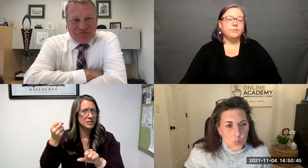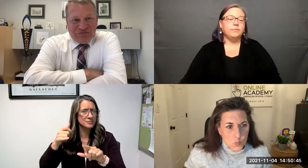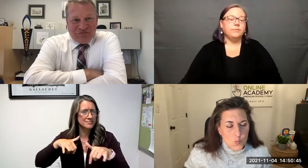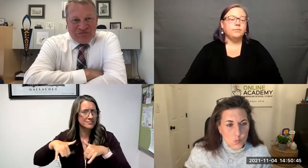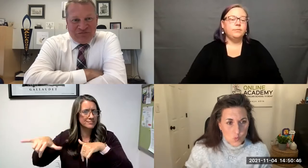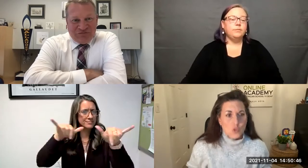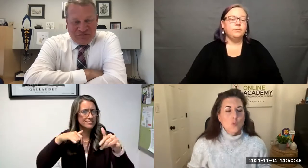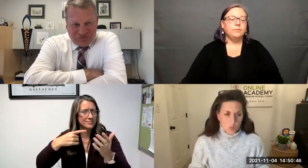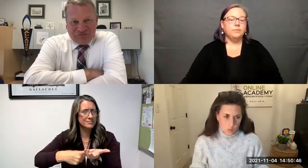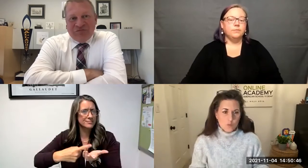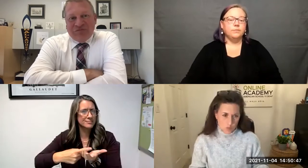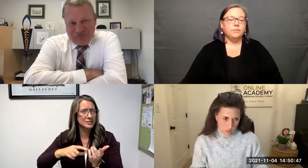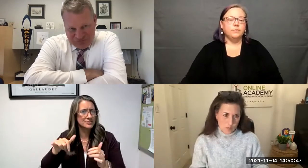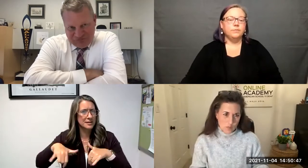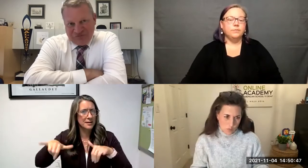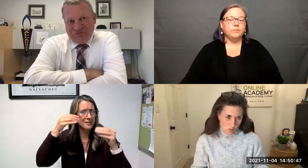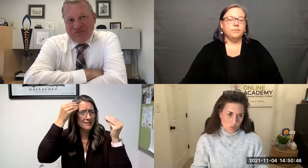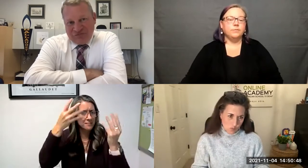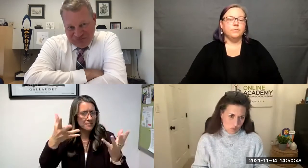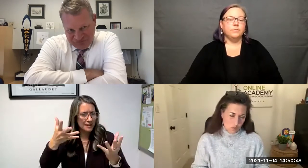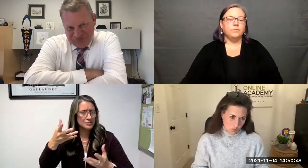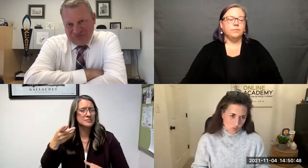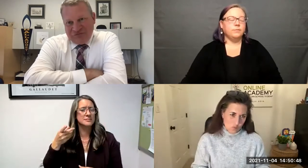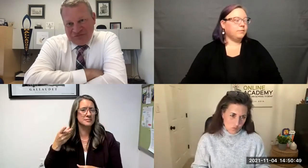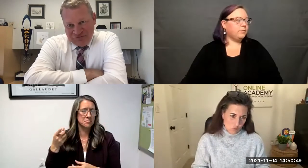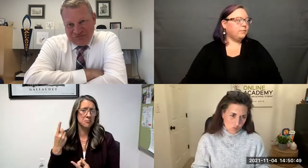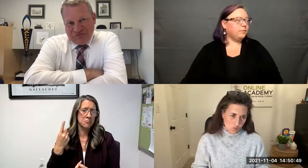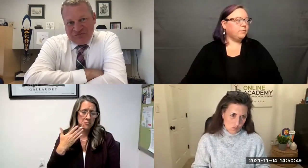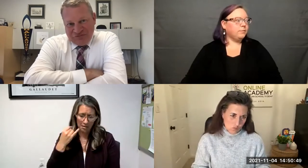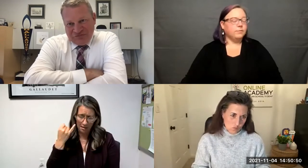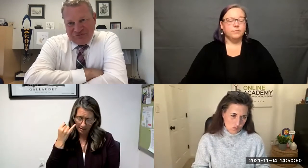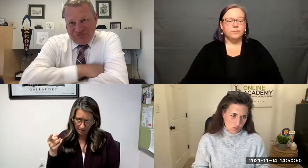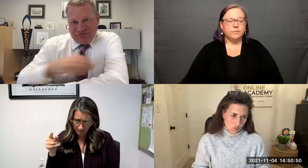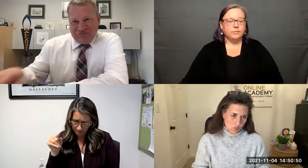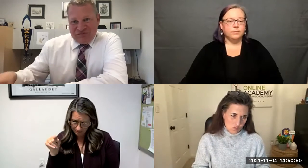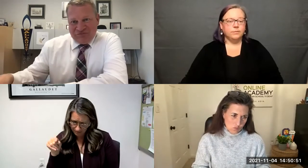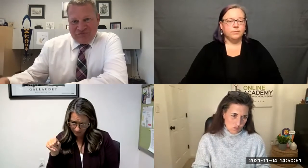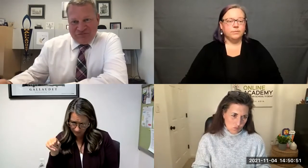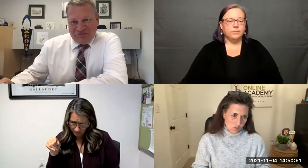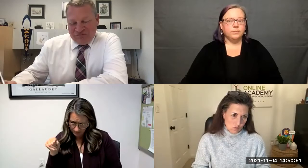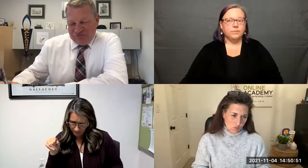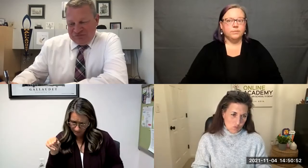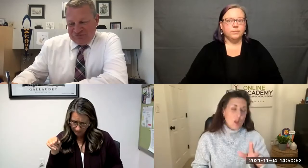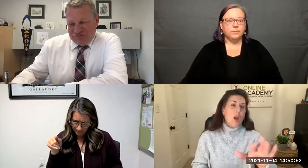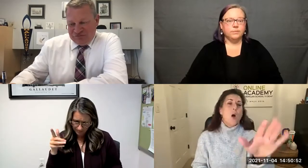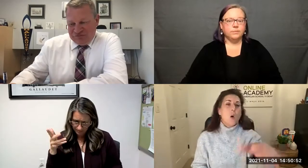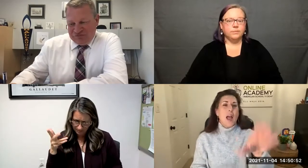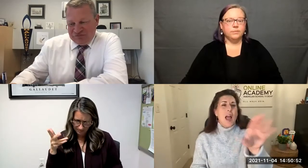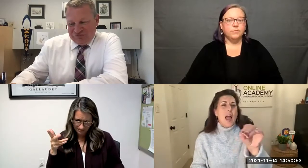having talking points, developing standardized talking points that leaders can use when they're sharing information. So I thought that was a worthwhile idea.